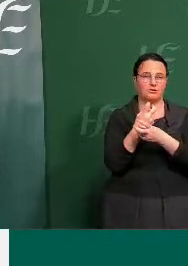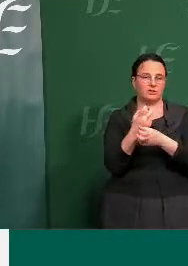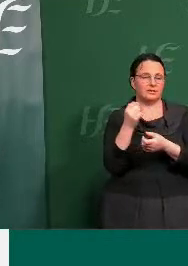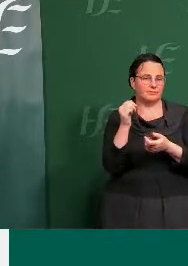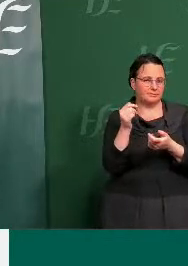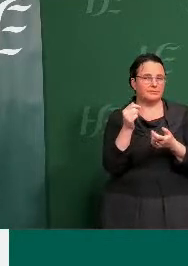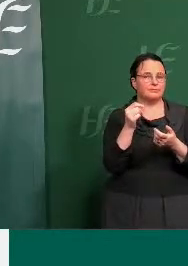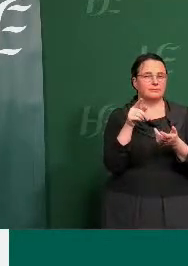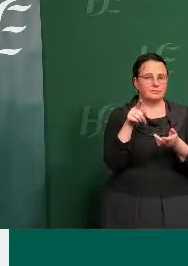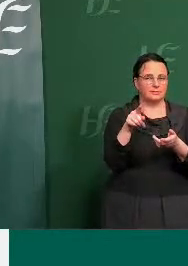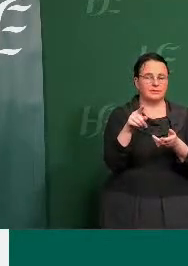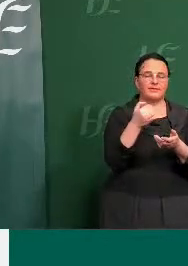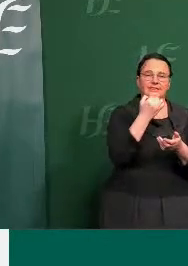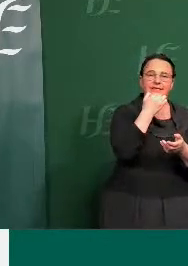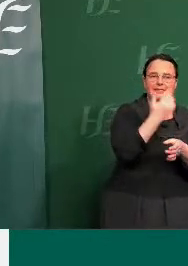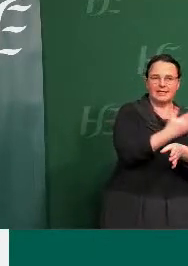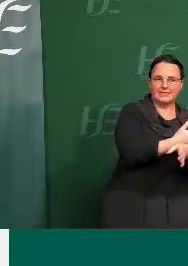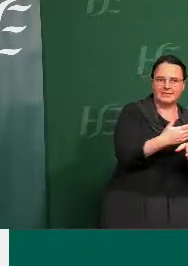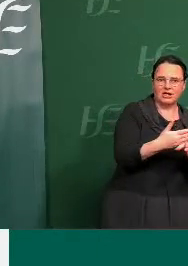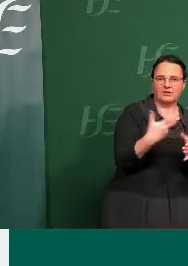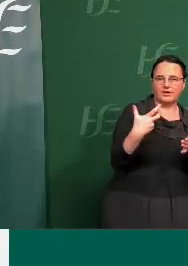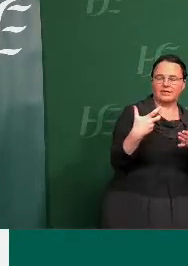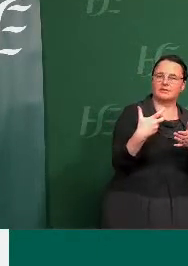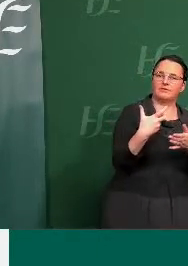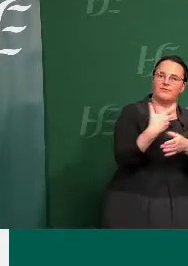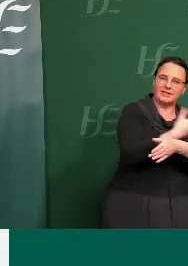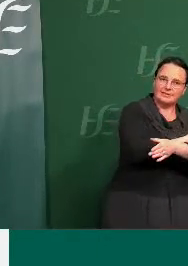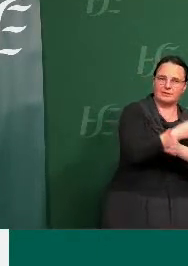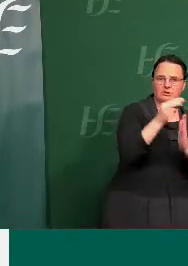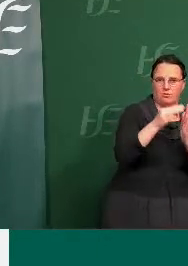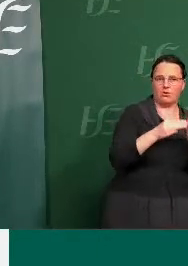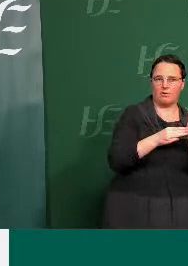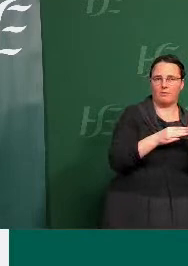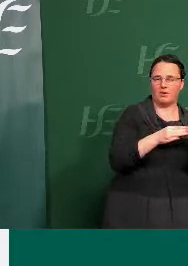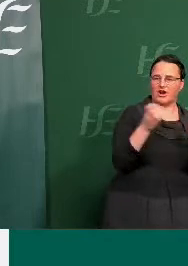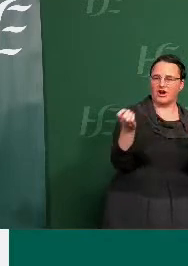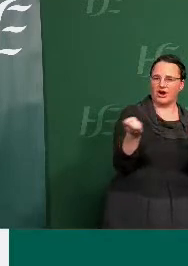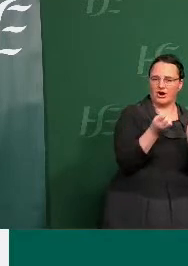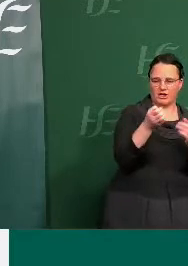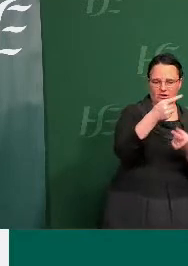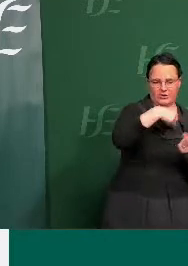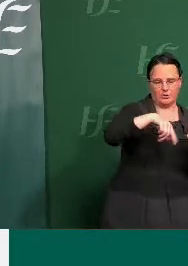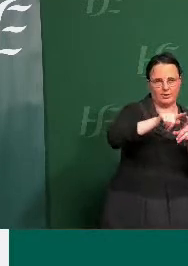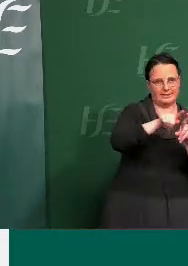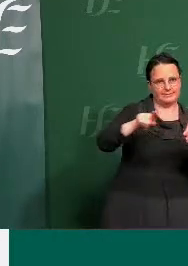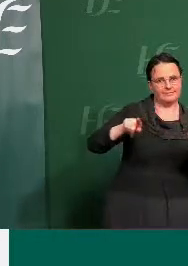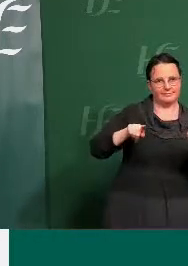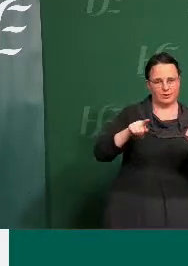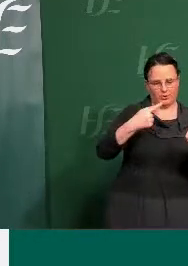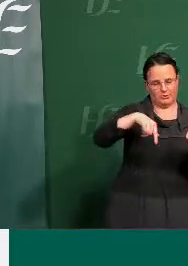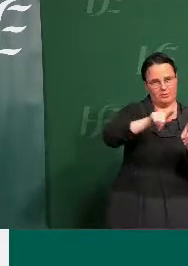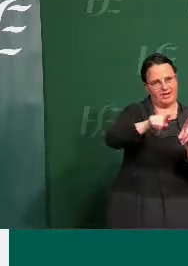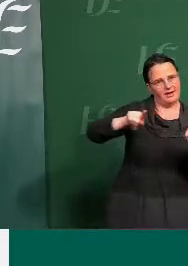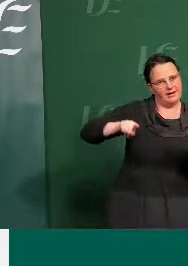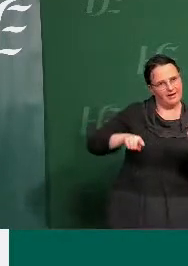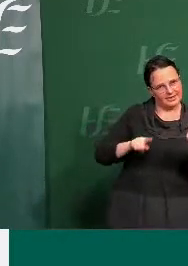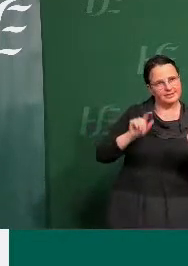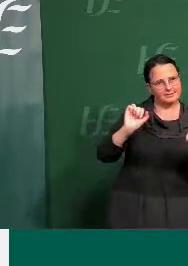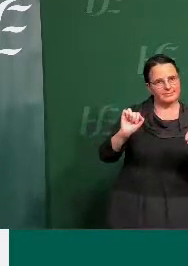the dates that they commenced their vaccination programme very well, much earlier than we commenced our